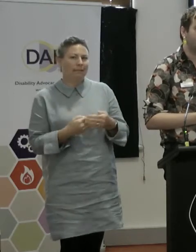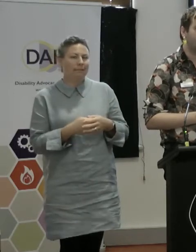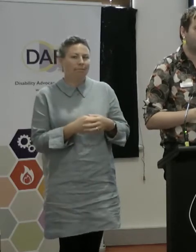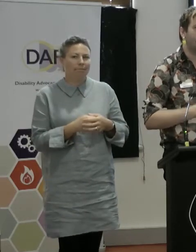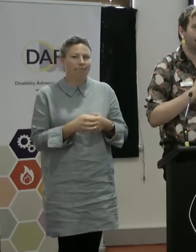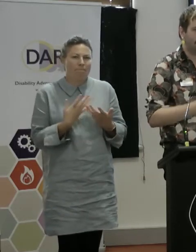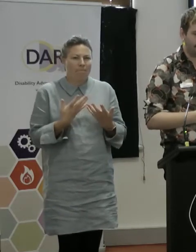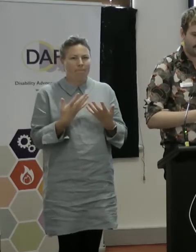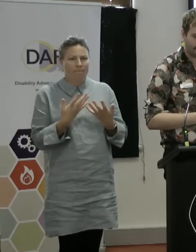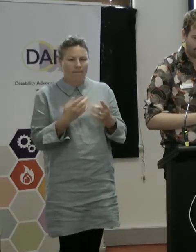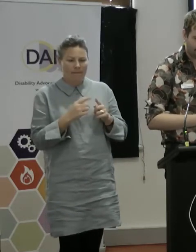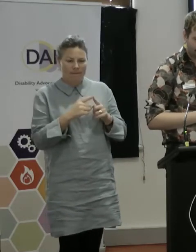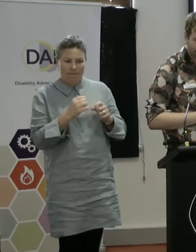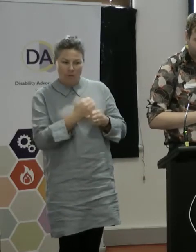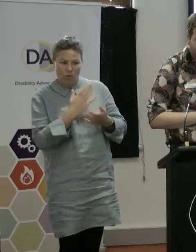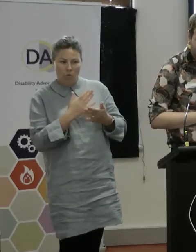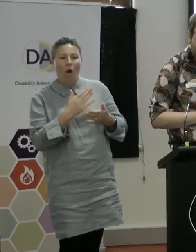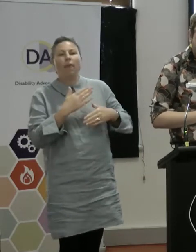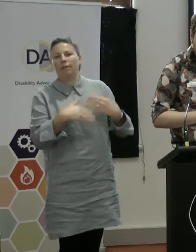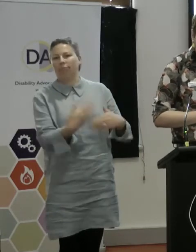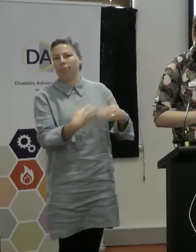sort of get over that first hurdle.